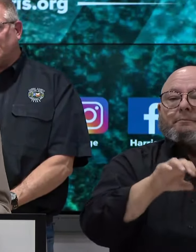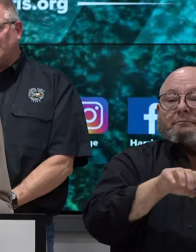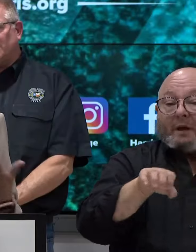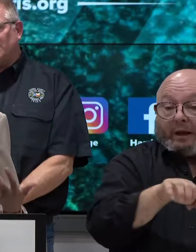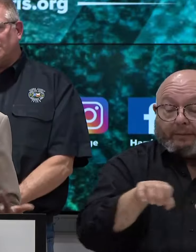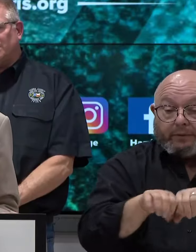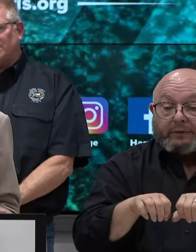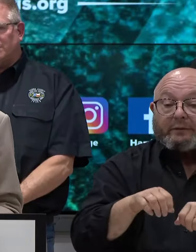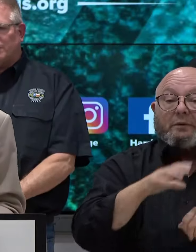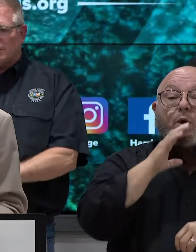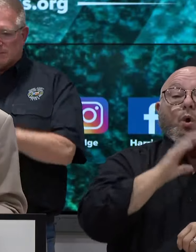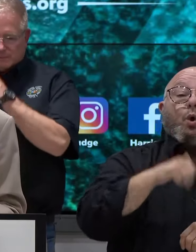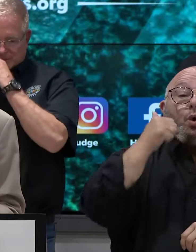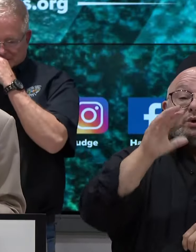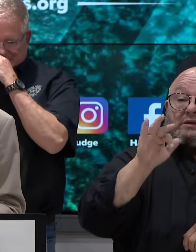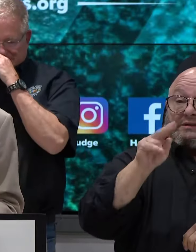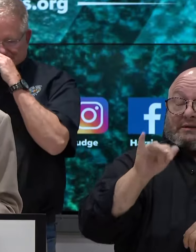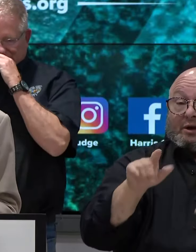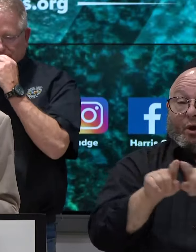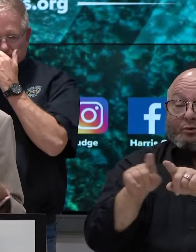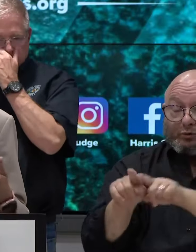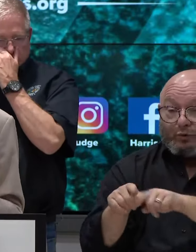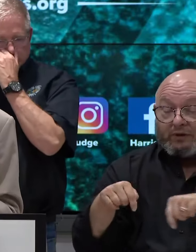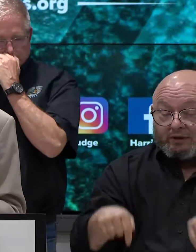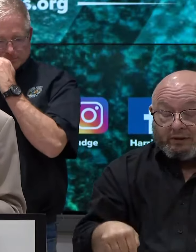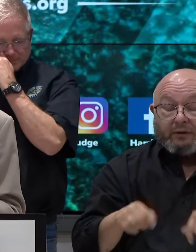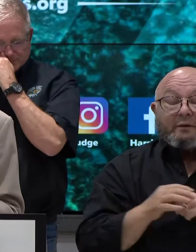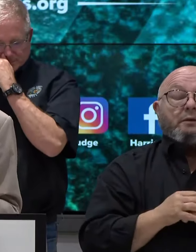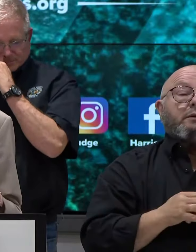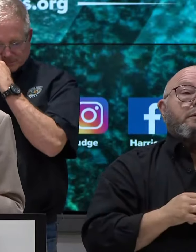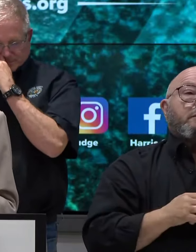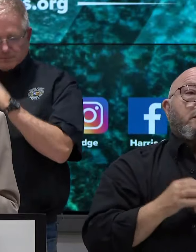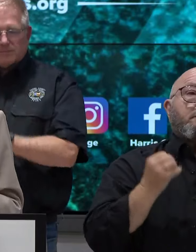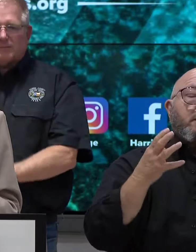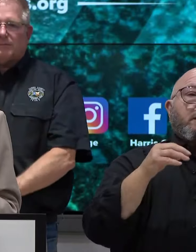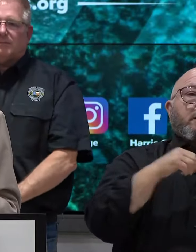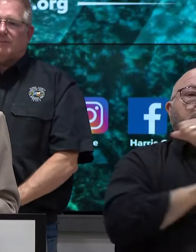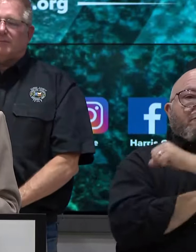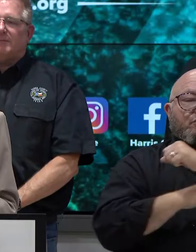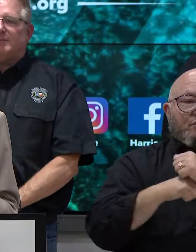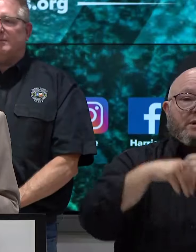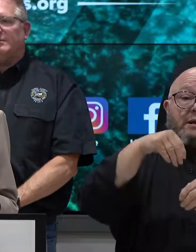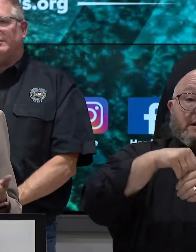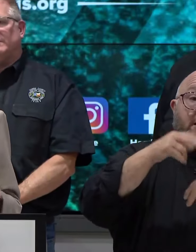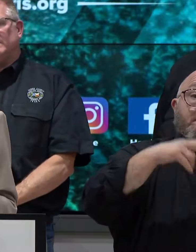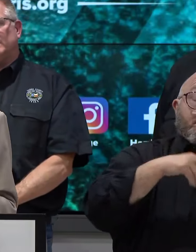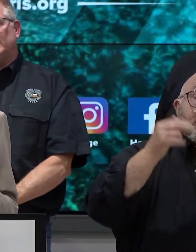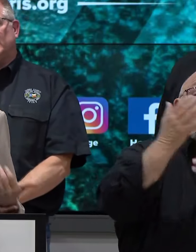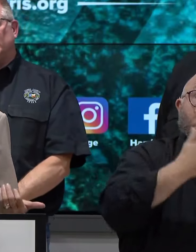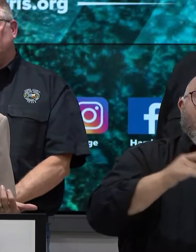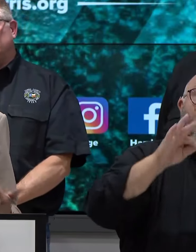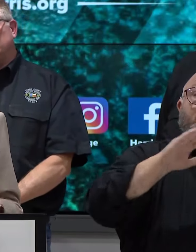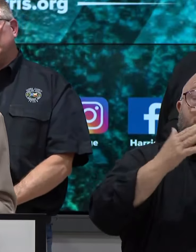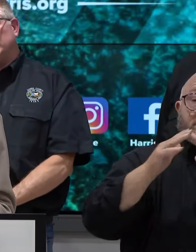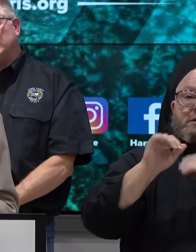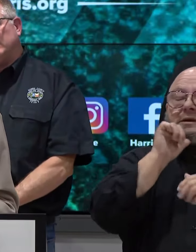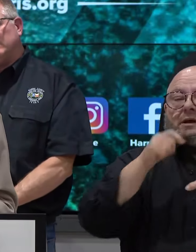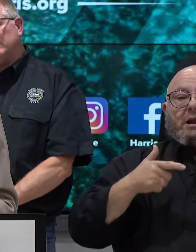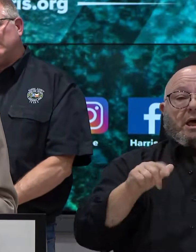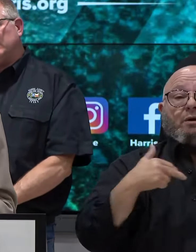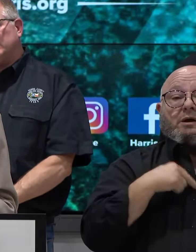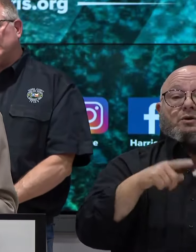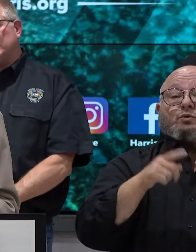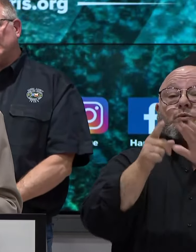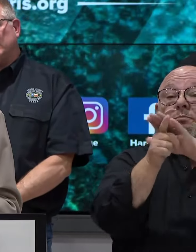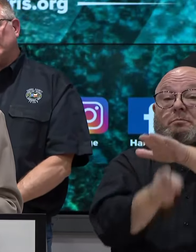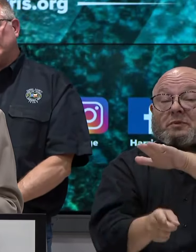utilities, things like that. We're an older city as well, so there's a lot of other infrastructure underneath that may, not allow us to bury lines in